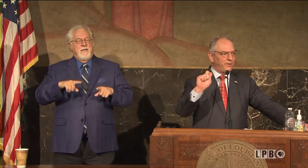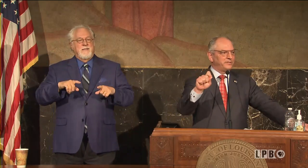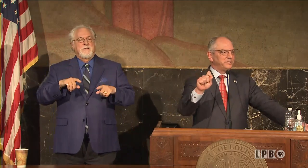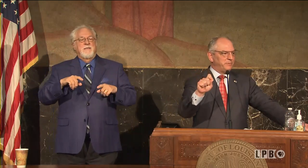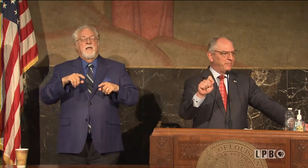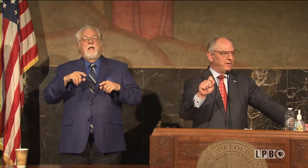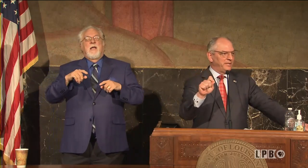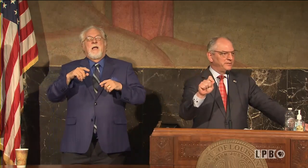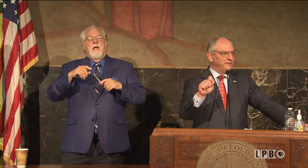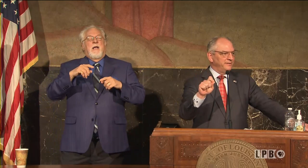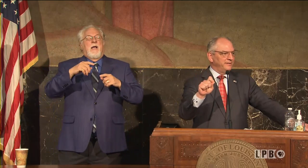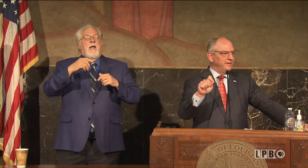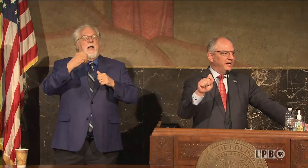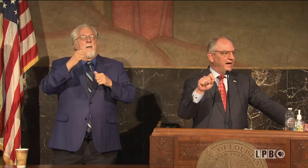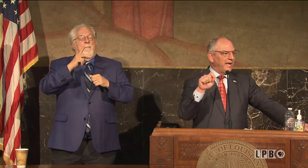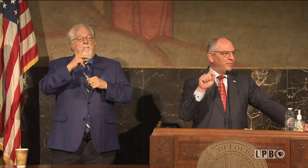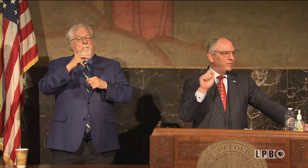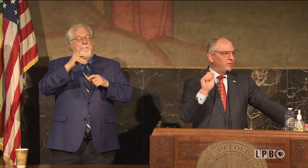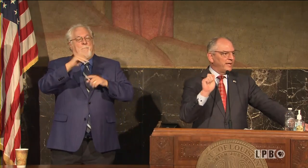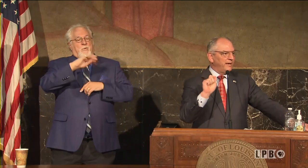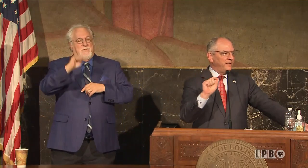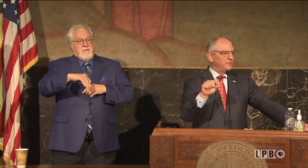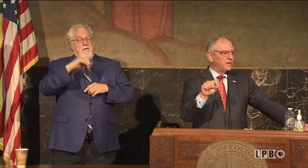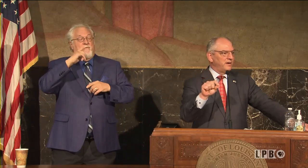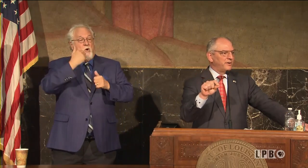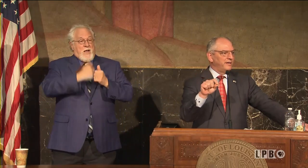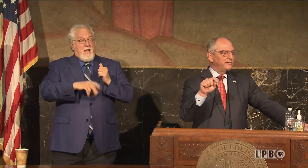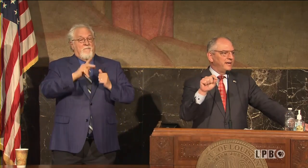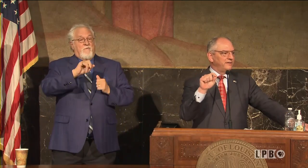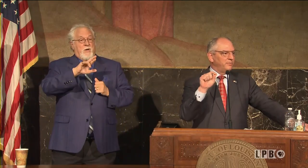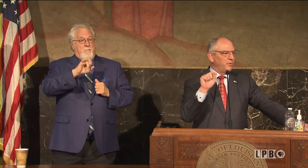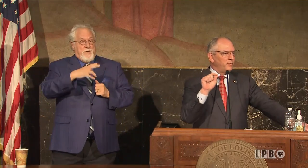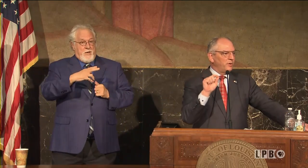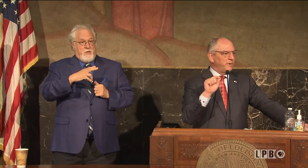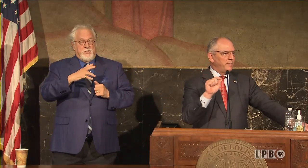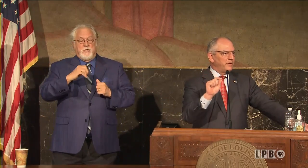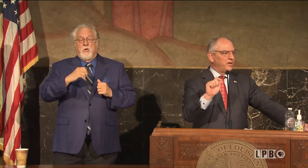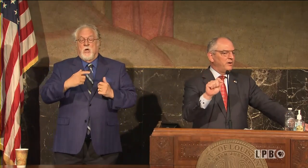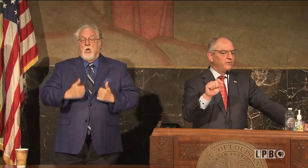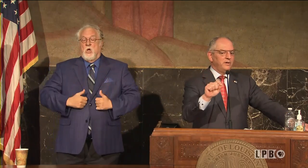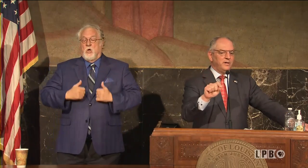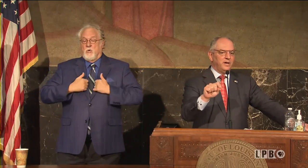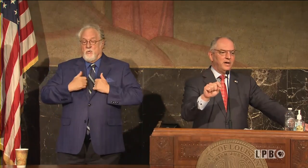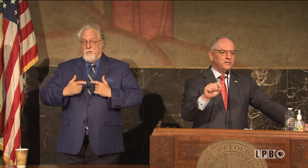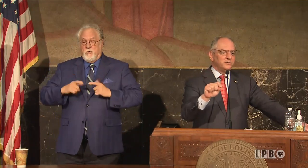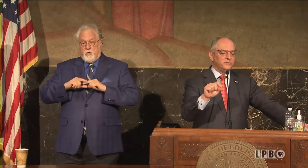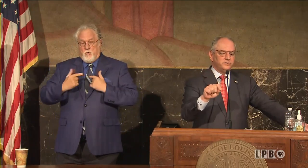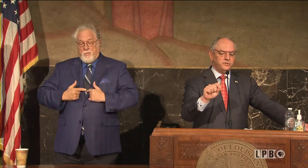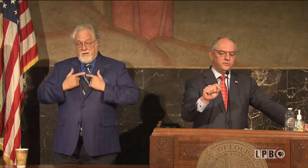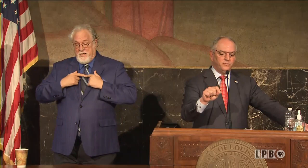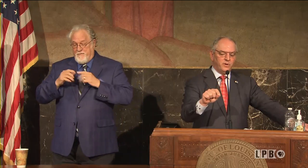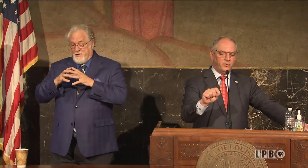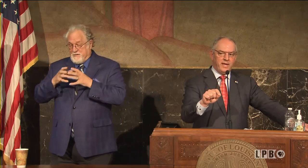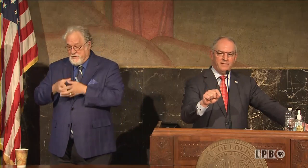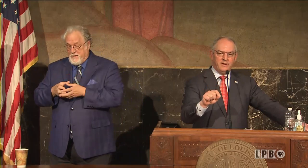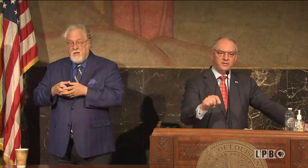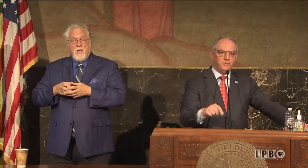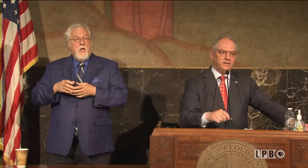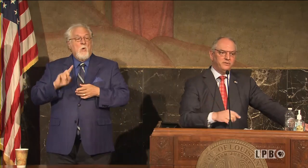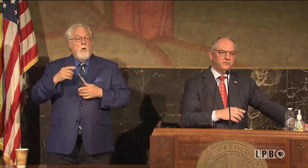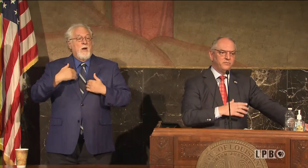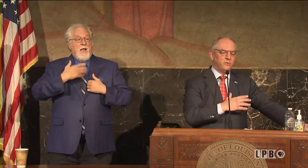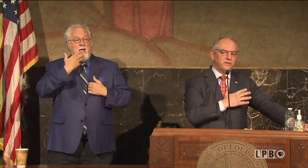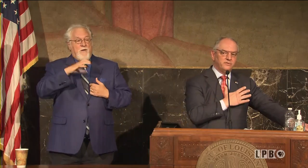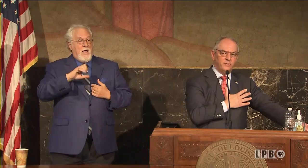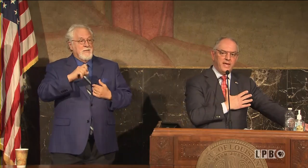every parish's population. And we want to get into those congregate settings, and we want to be able to go to where we have